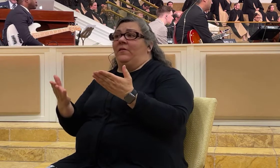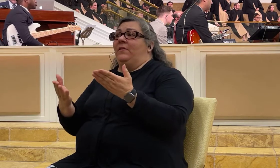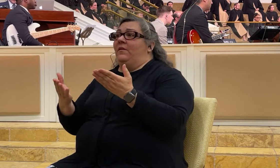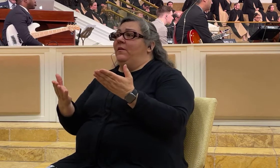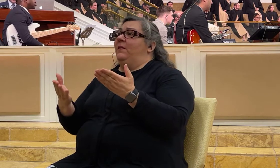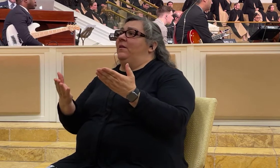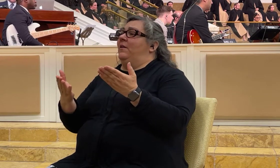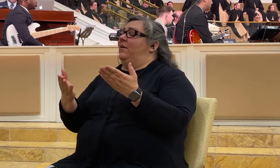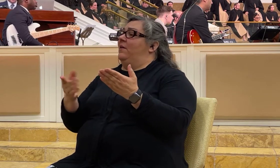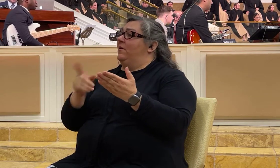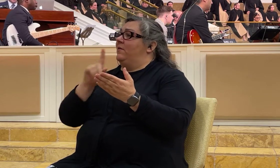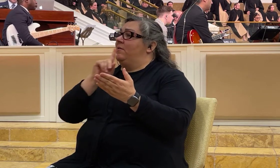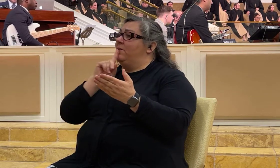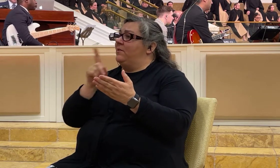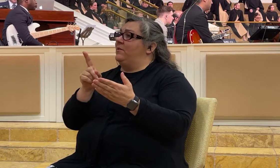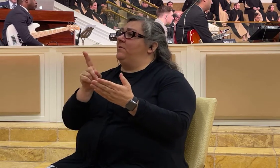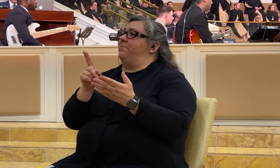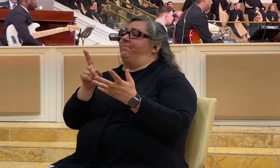has been